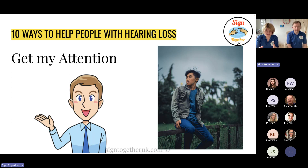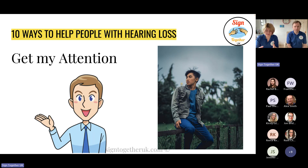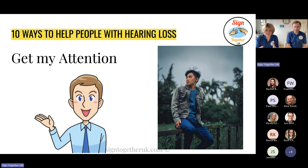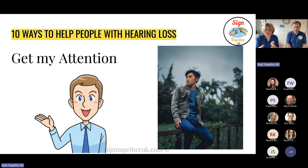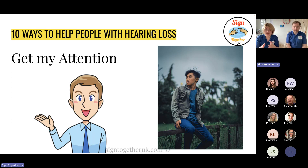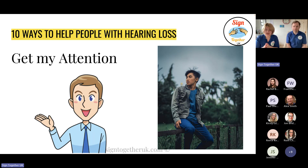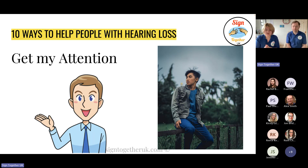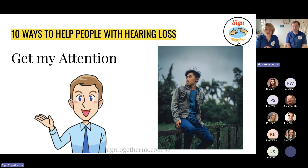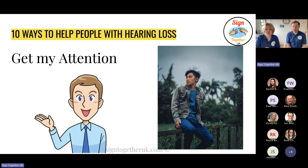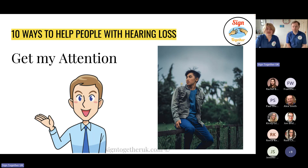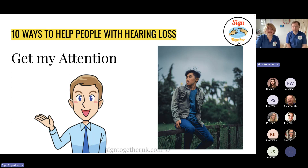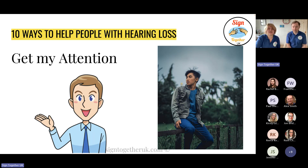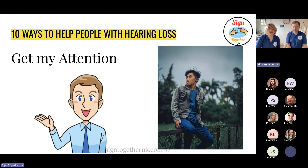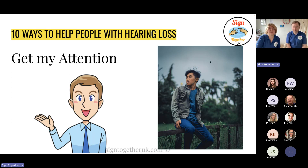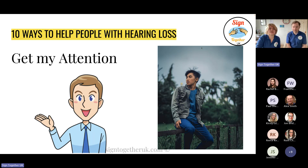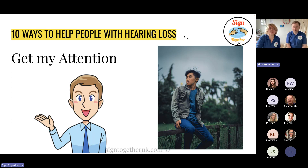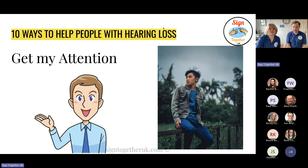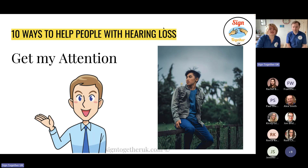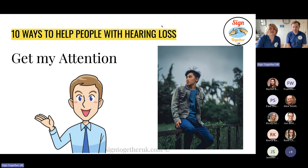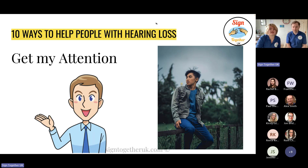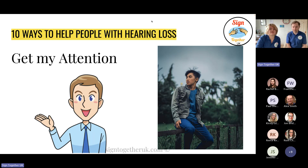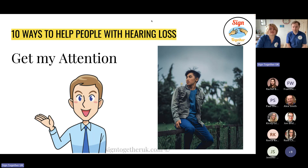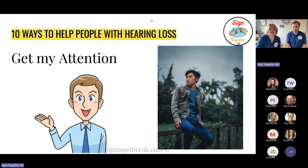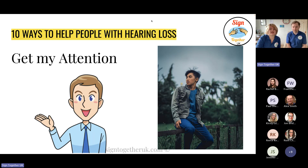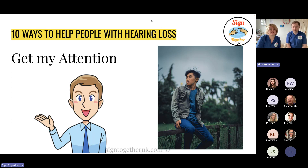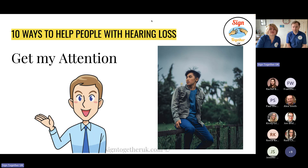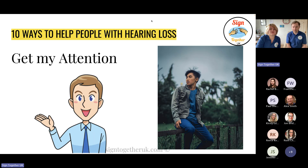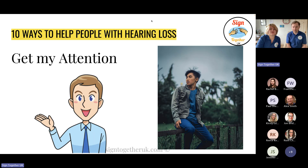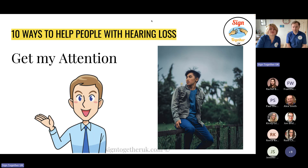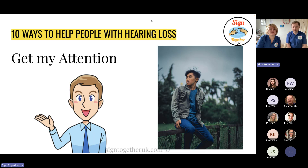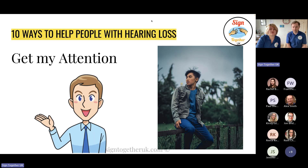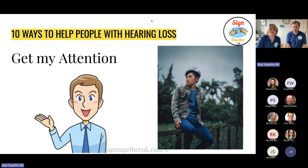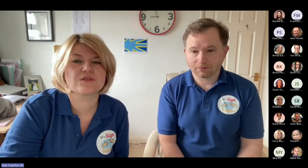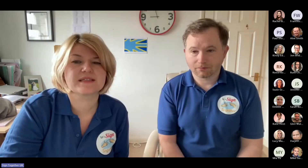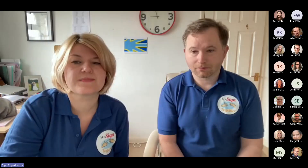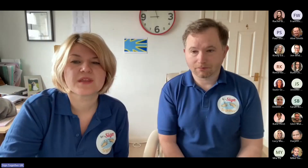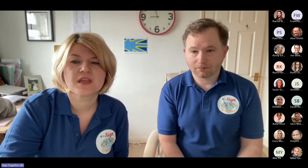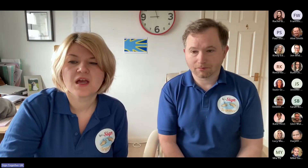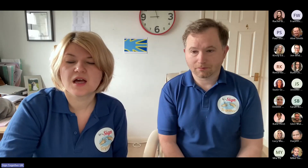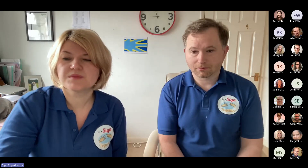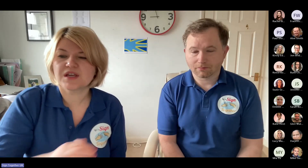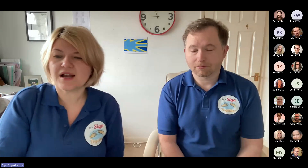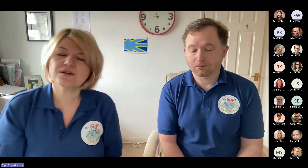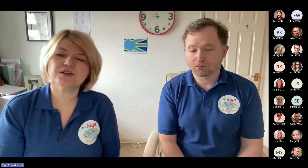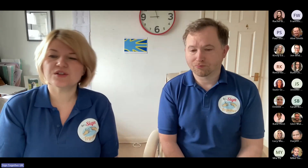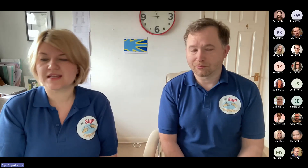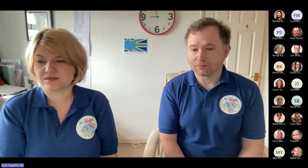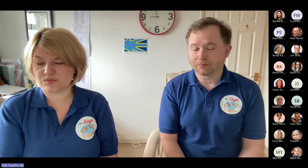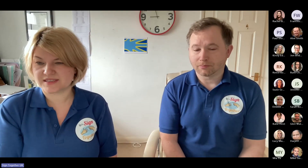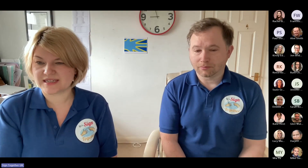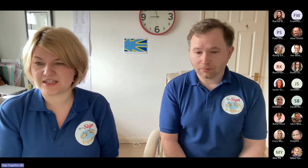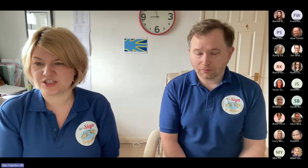together. How can you get attention? I'm going to stop sharing here for a sec, actually, and we'll talk through these. So how can you get someone's